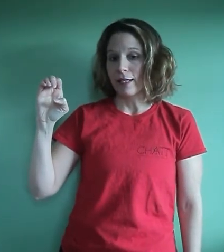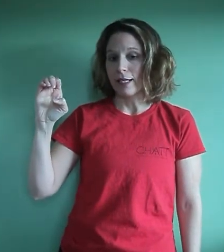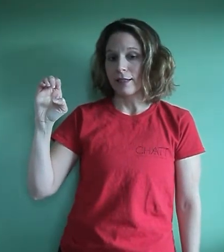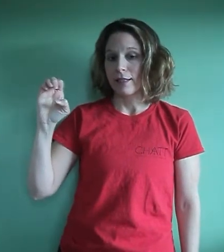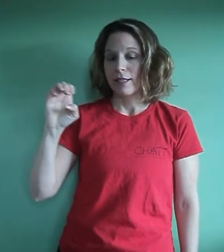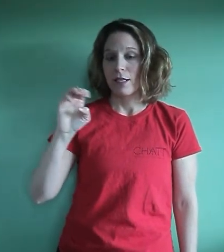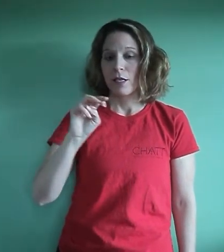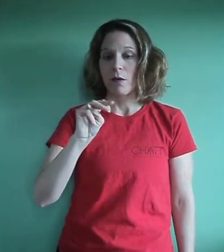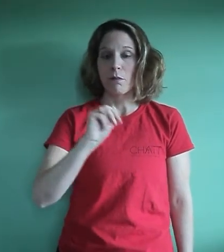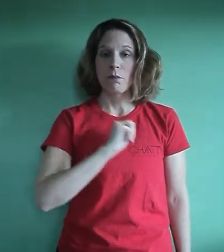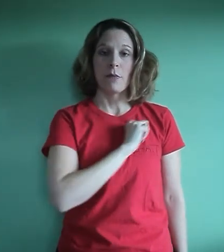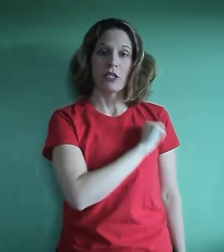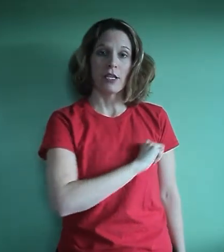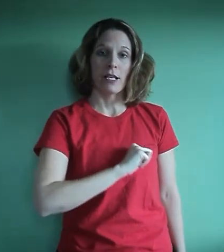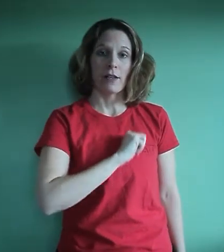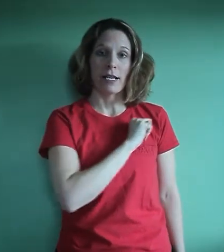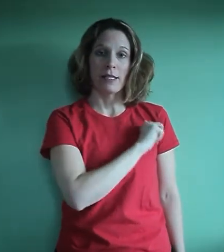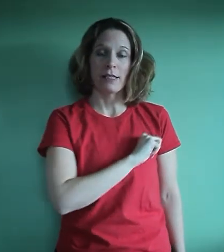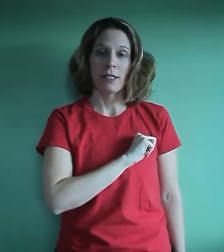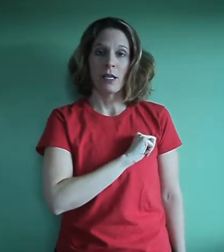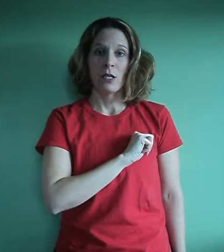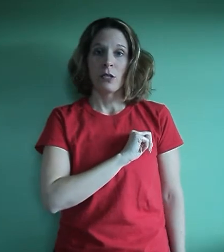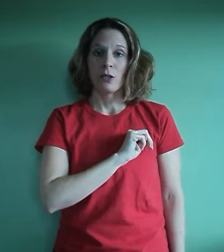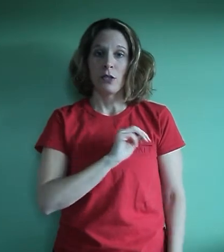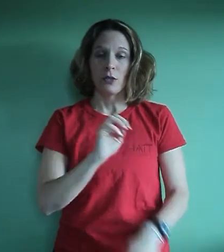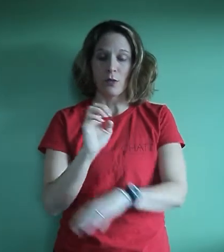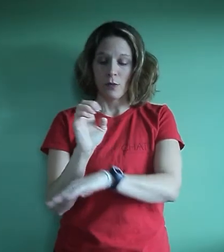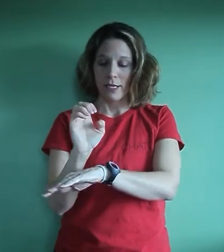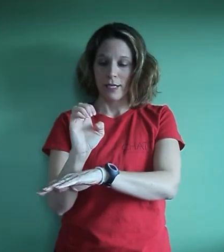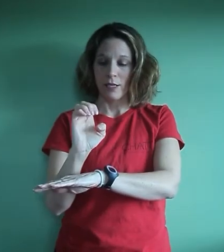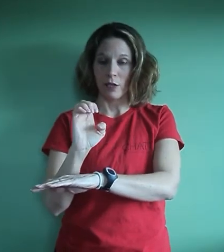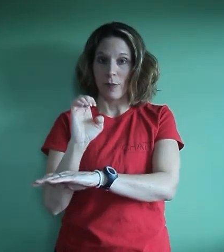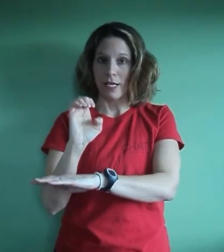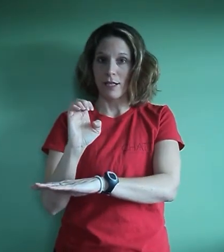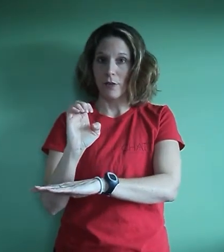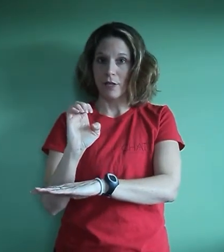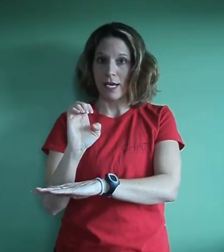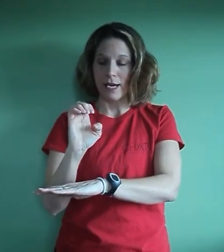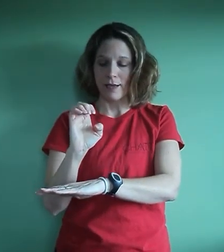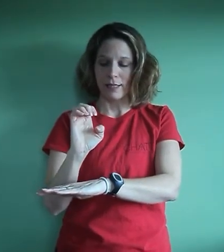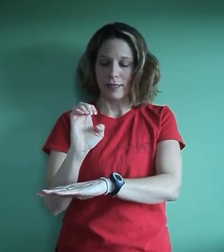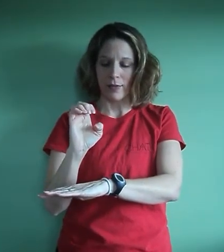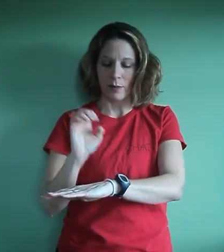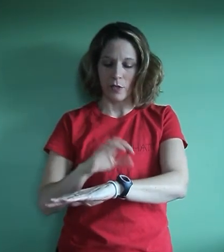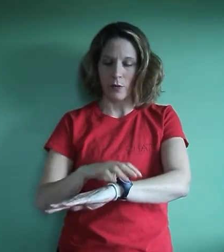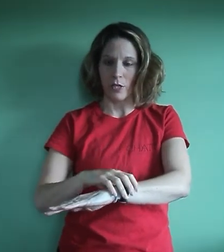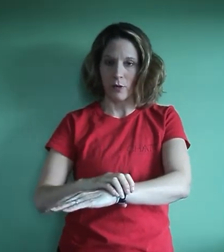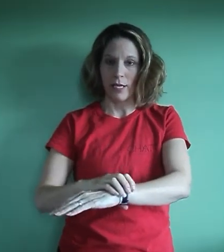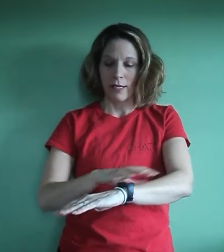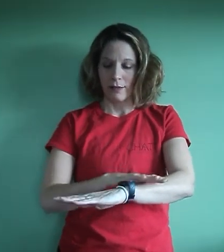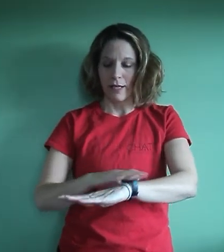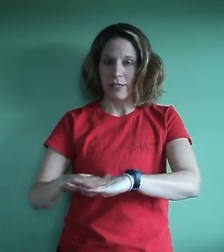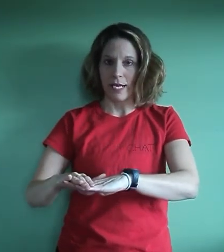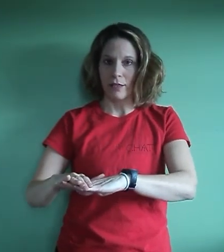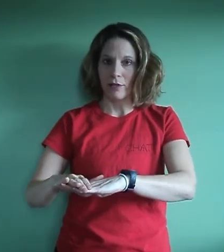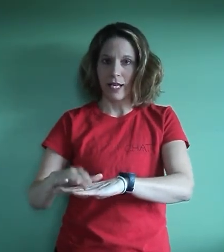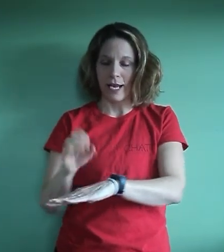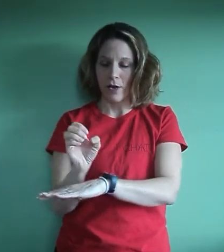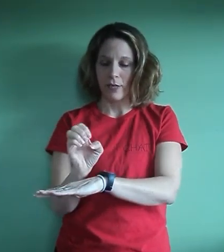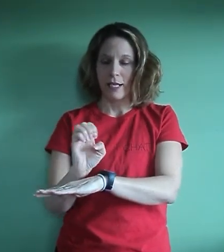Elliot, missionaries to, you're going to make another E in sign language and put your left hand flat out,